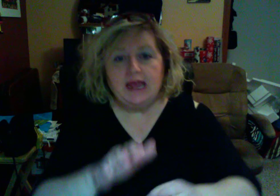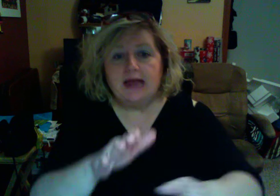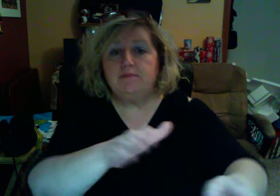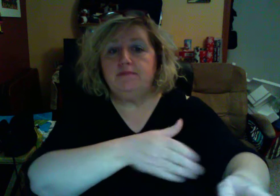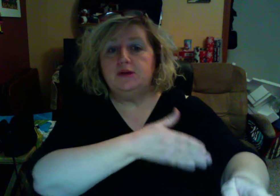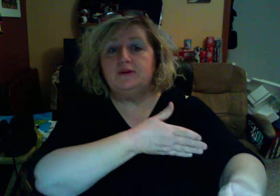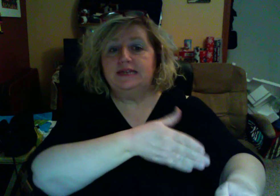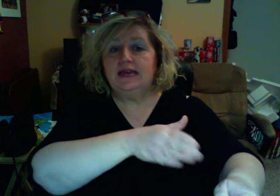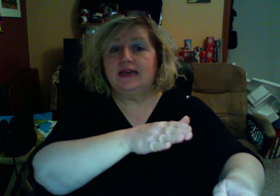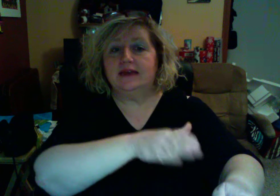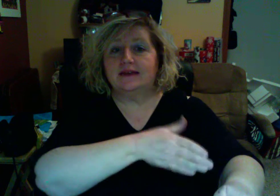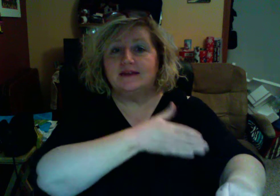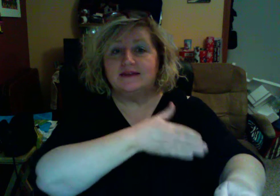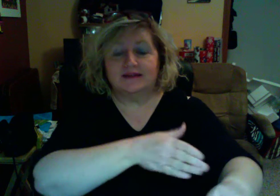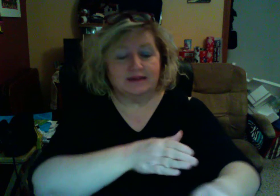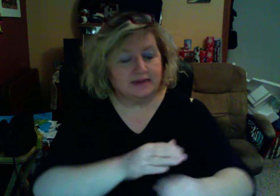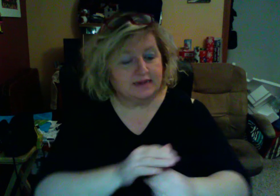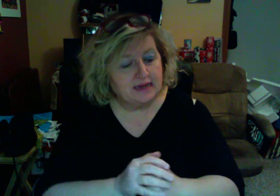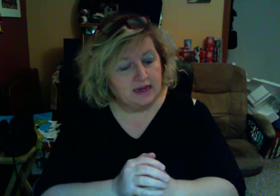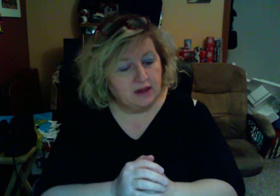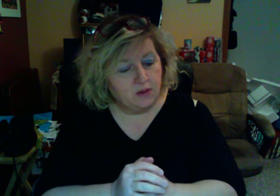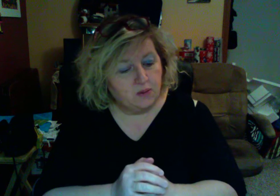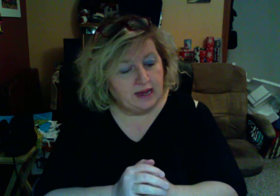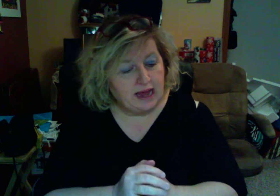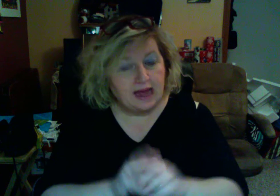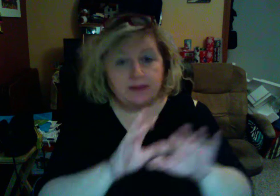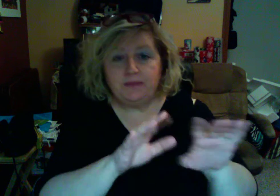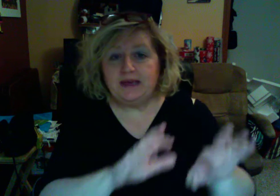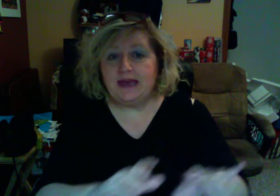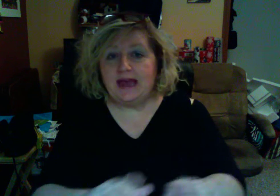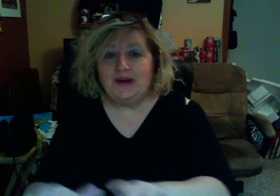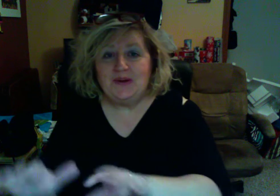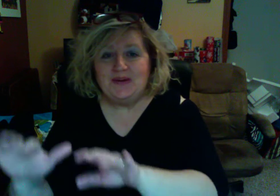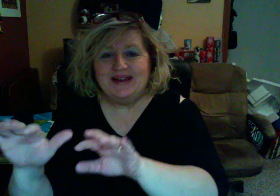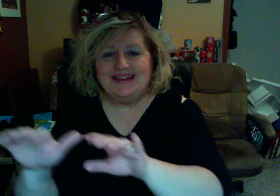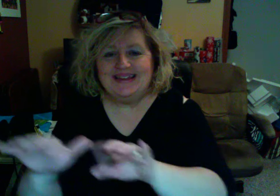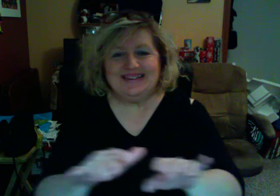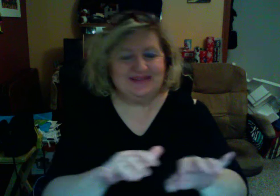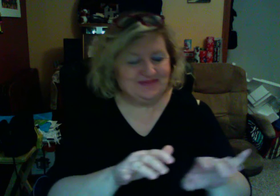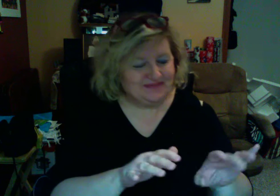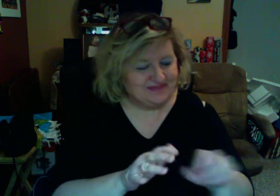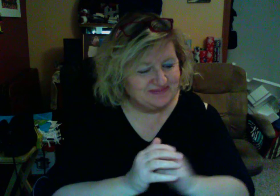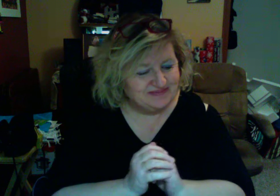had music. We had piano.